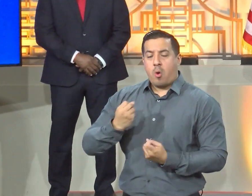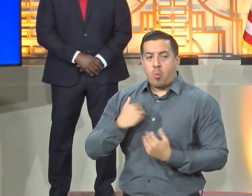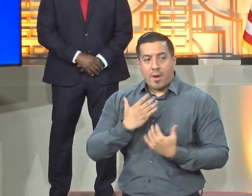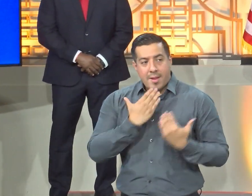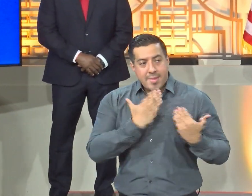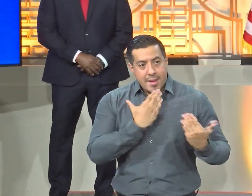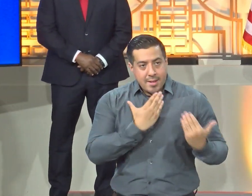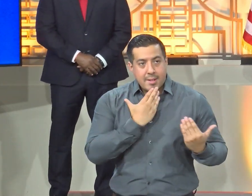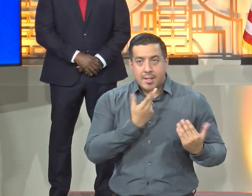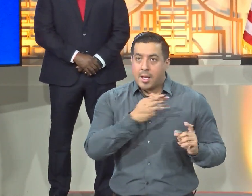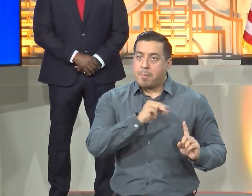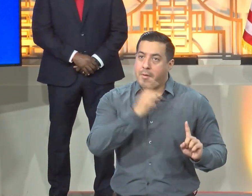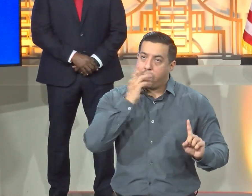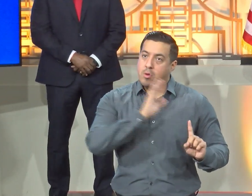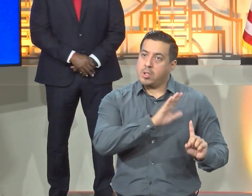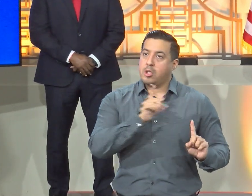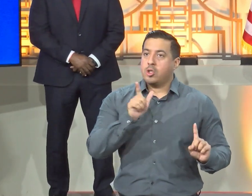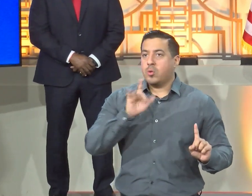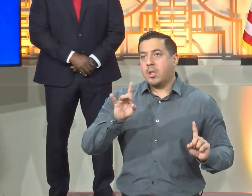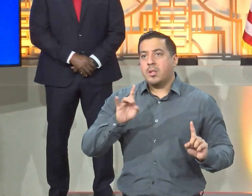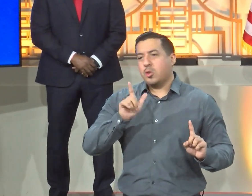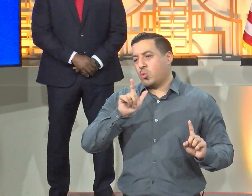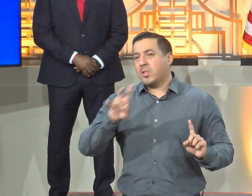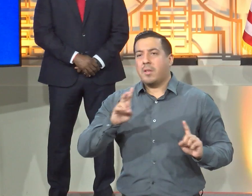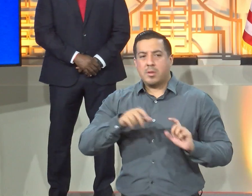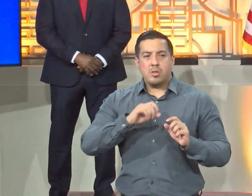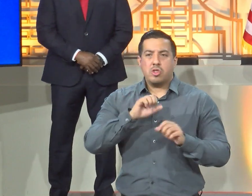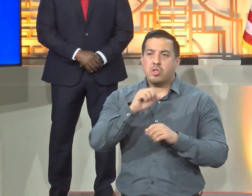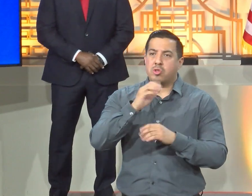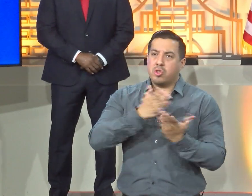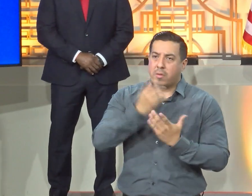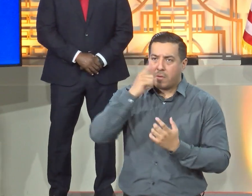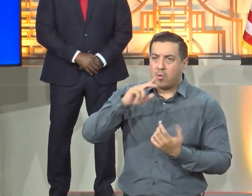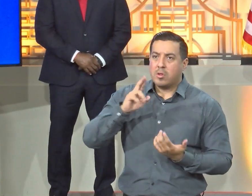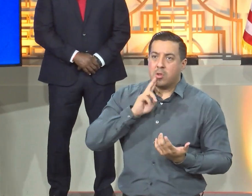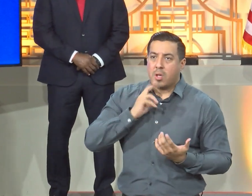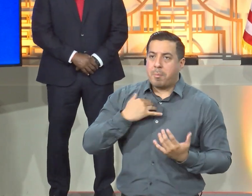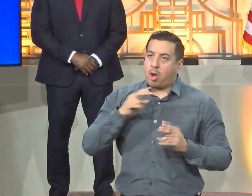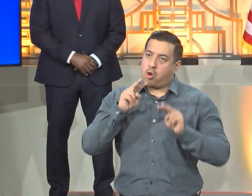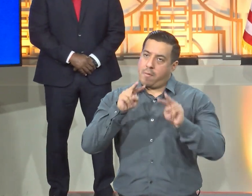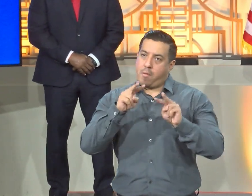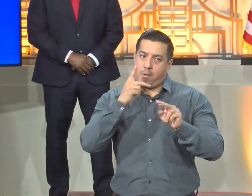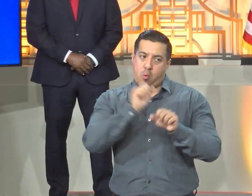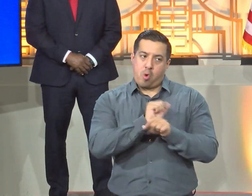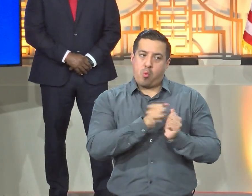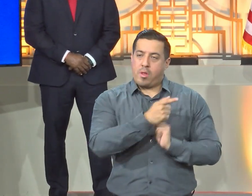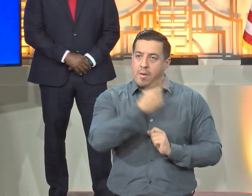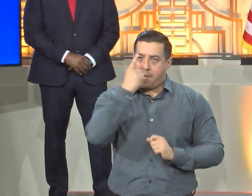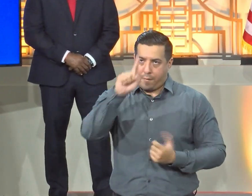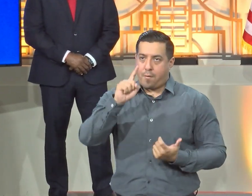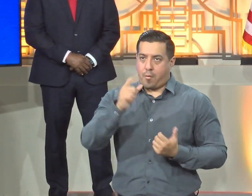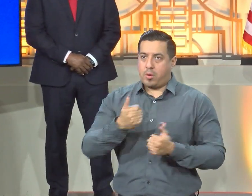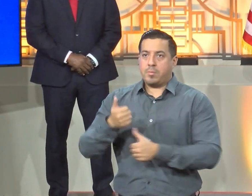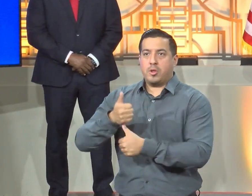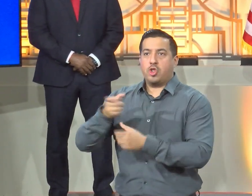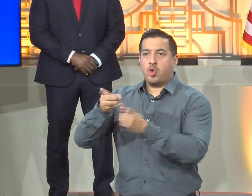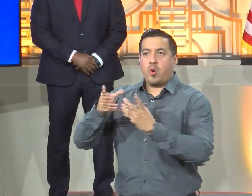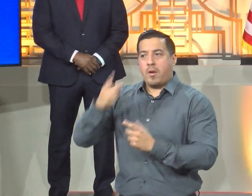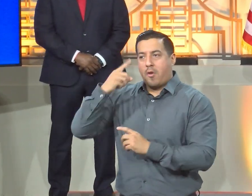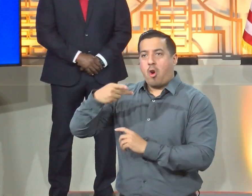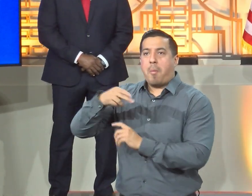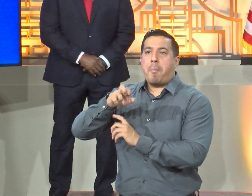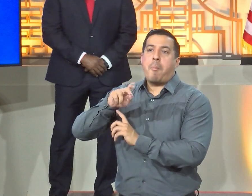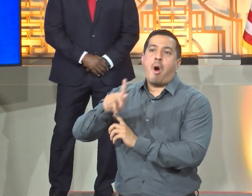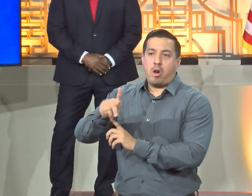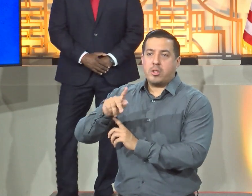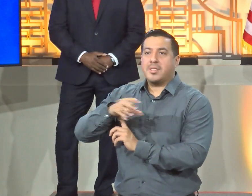thank Kenneth for his 28 service already to the city of Houston, and look forward to working with him as the interim director of Parks and